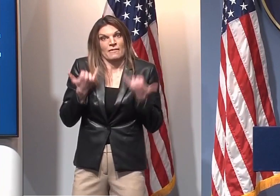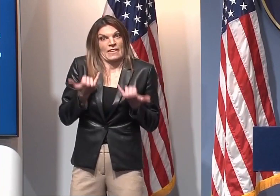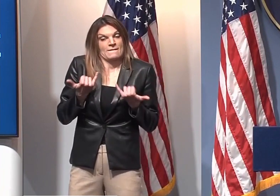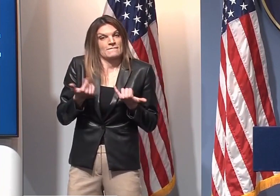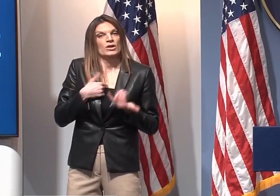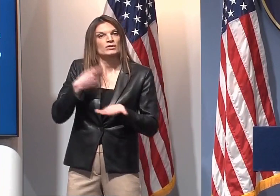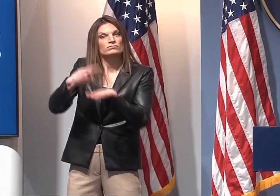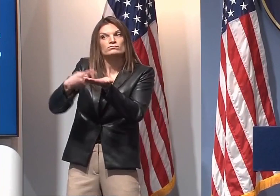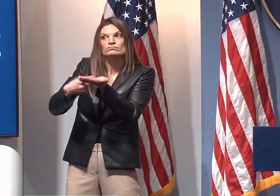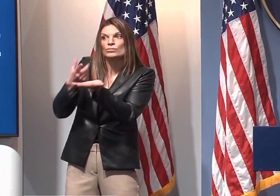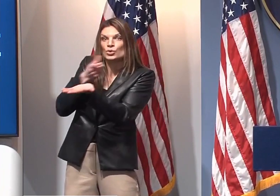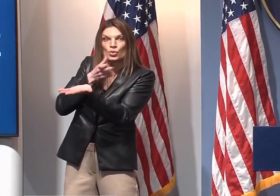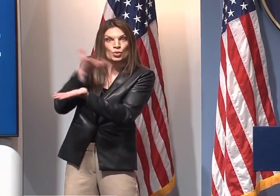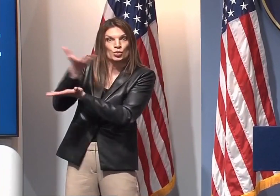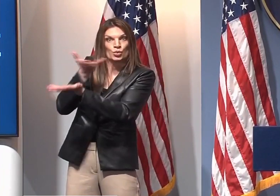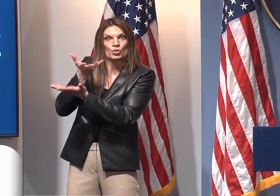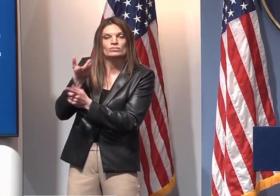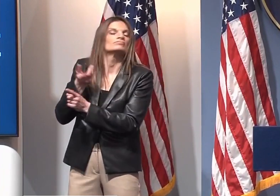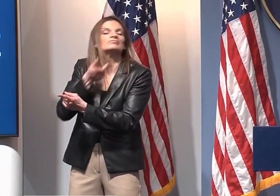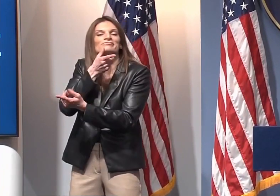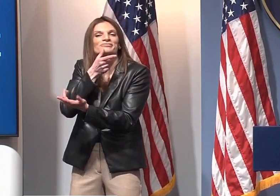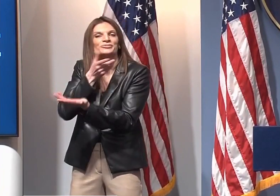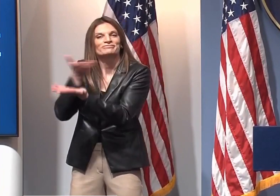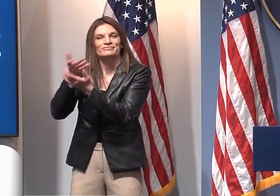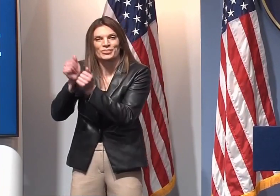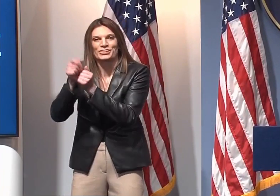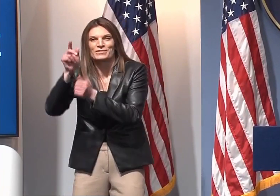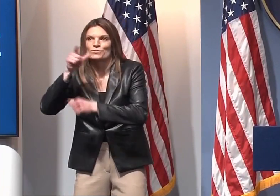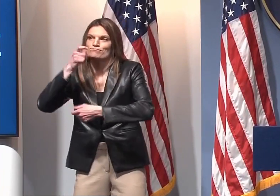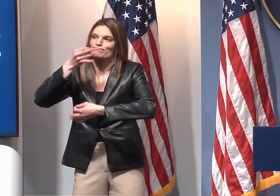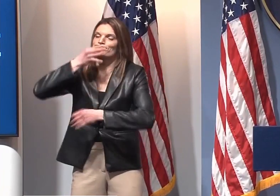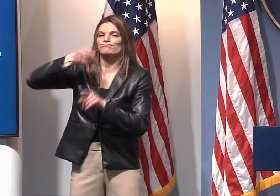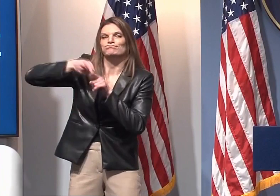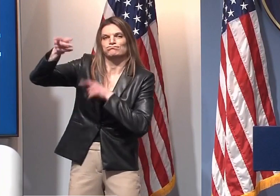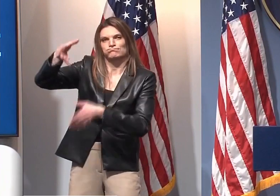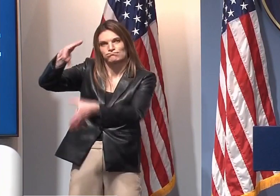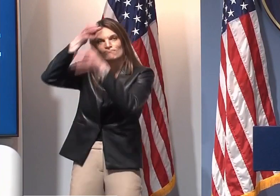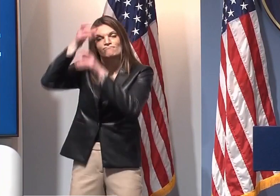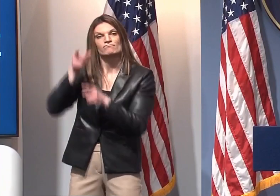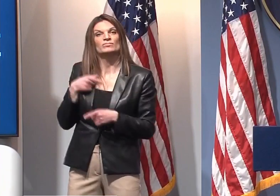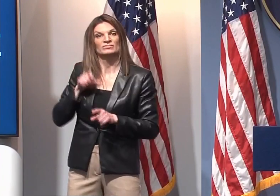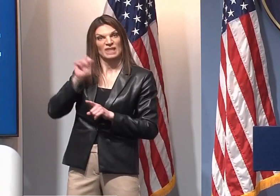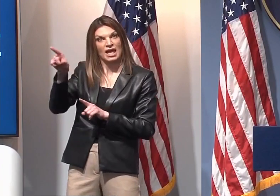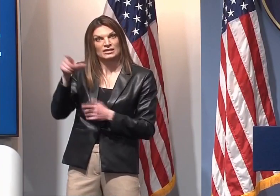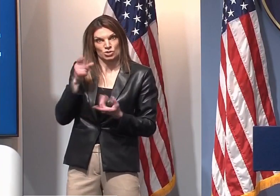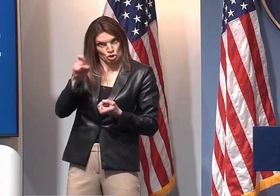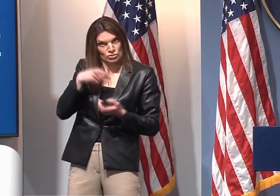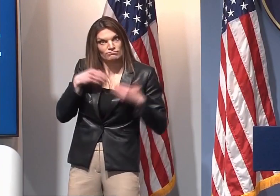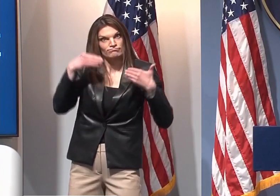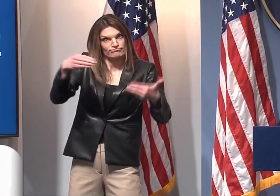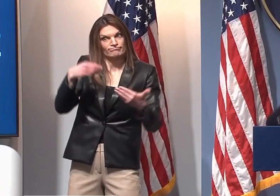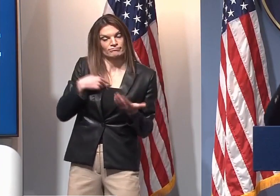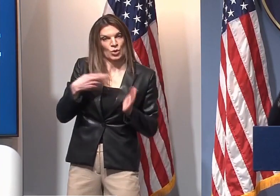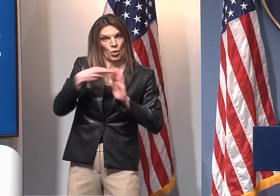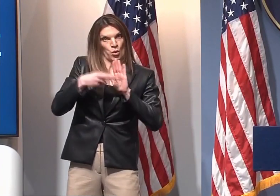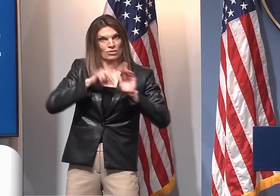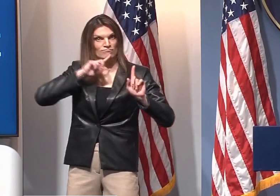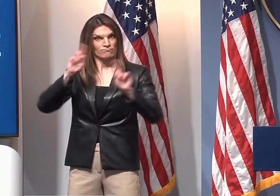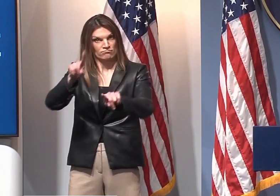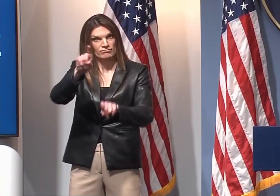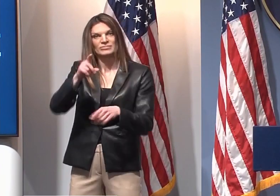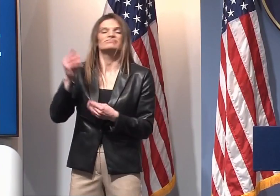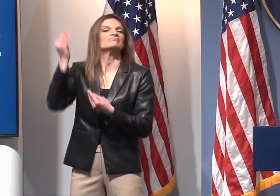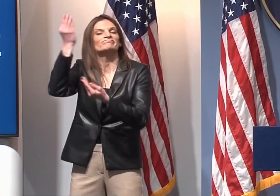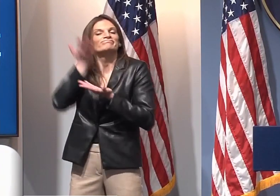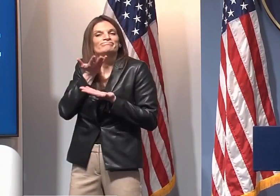we consult have said you don't have a policy problem. Michigan still has some of the strongest protocols in place,